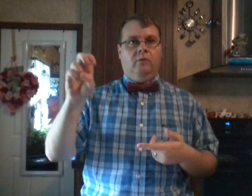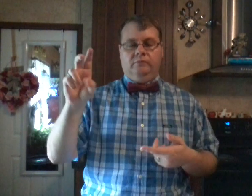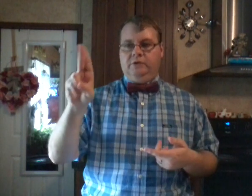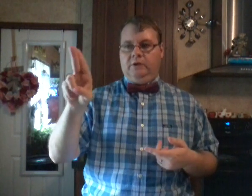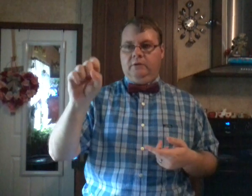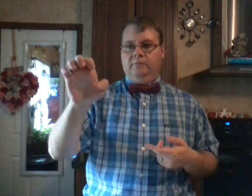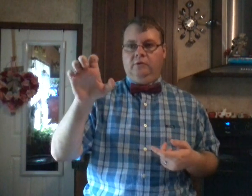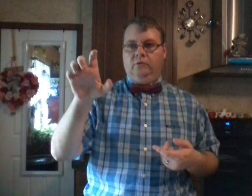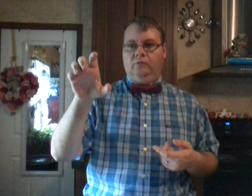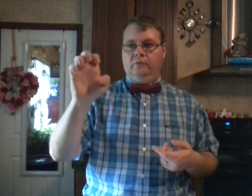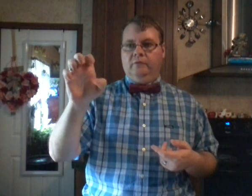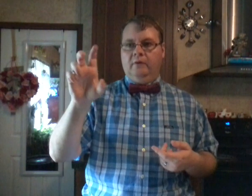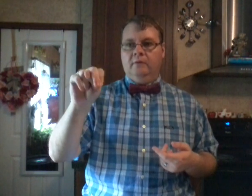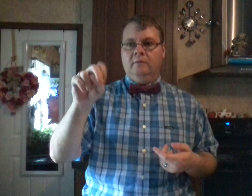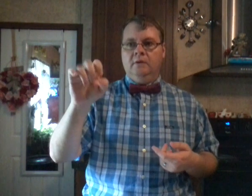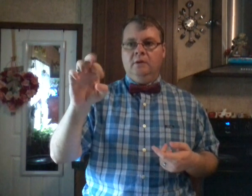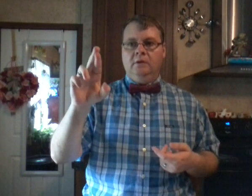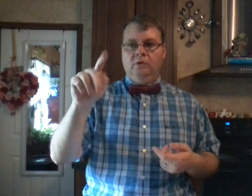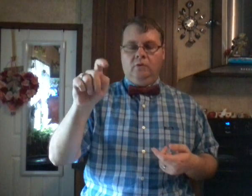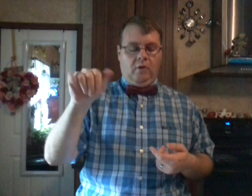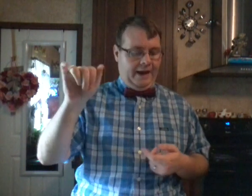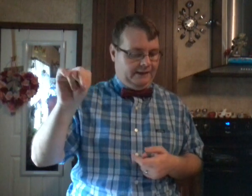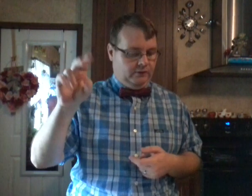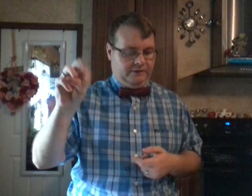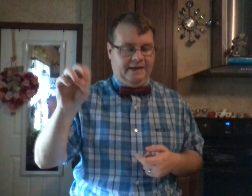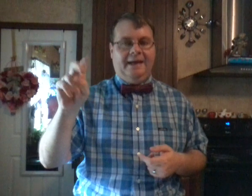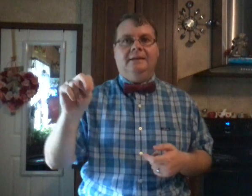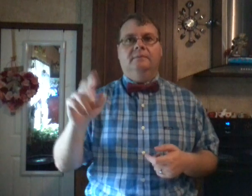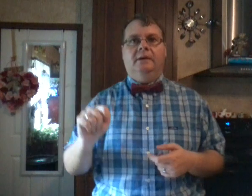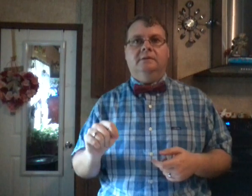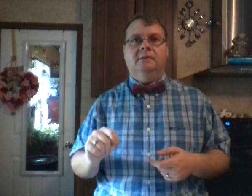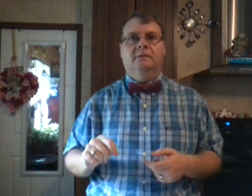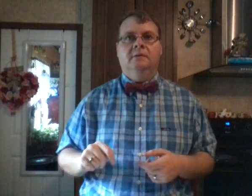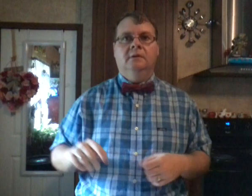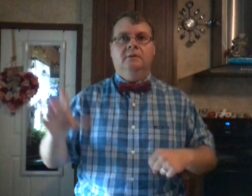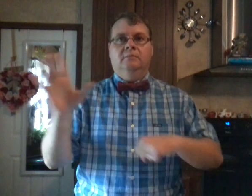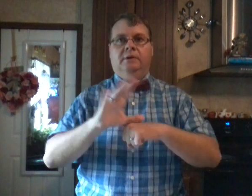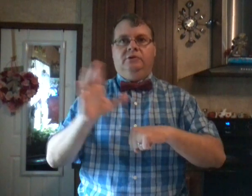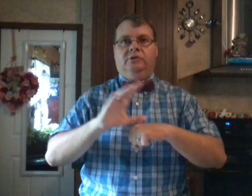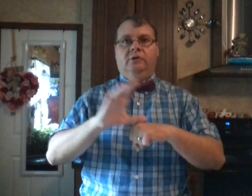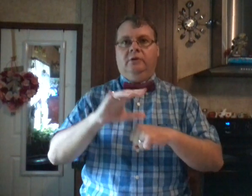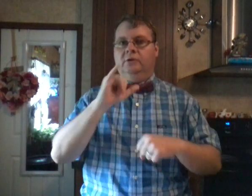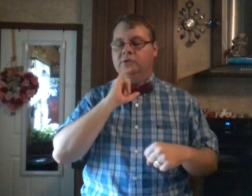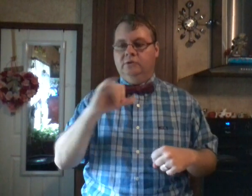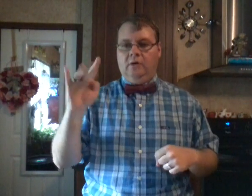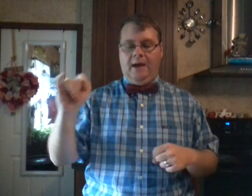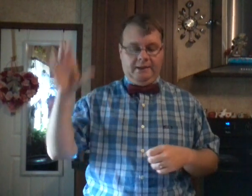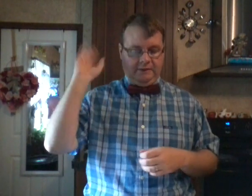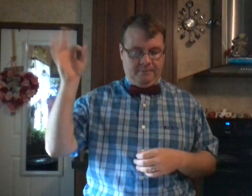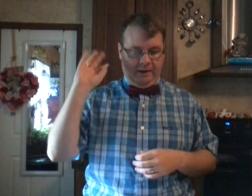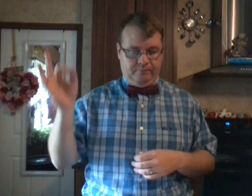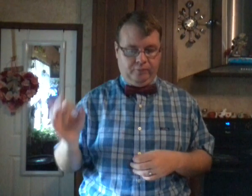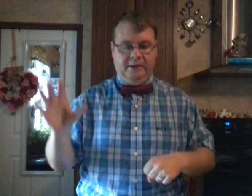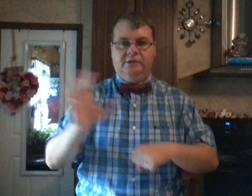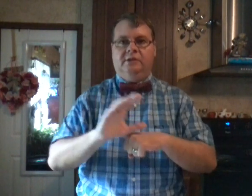want to use, you know, like entertainment. But church, you know, like is about preaching.